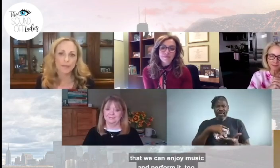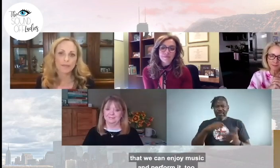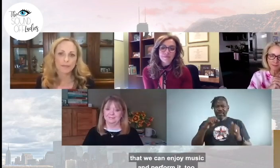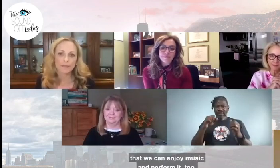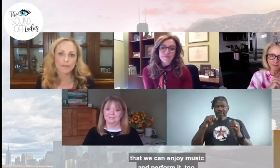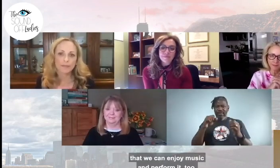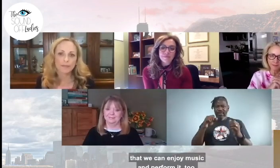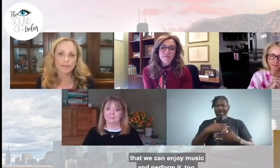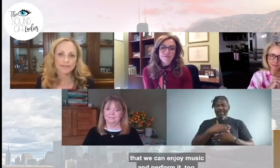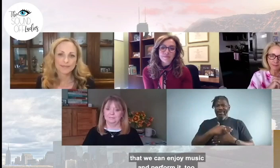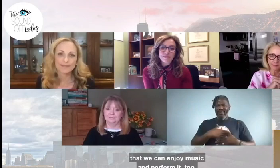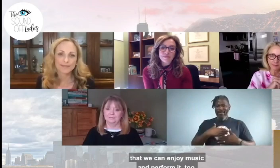that